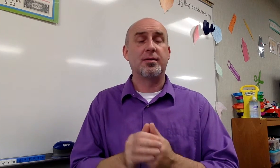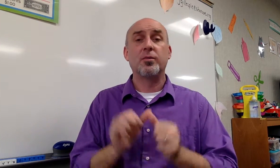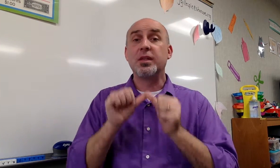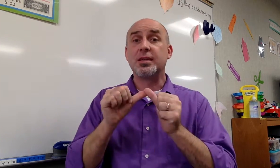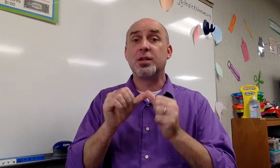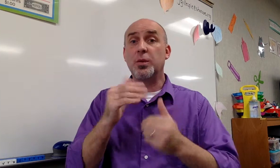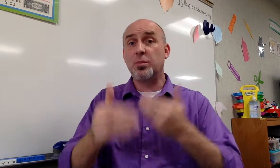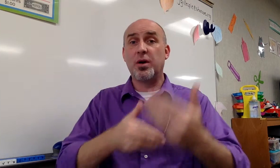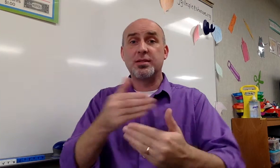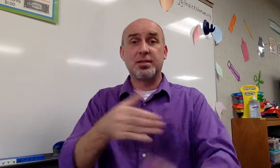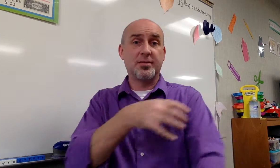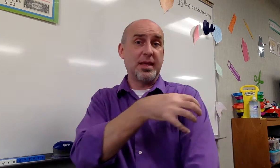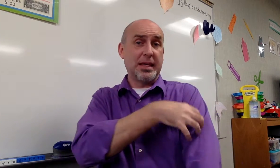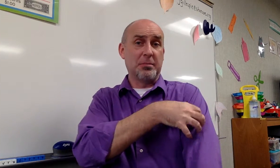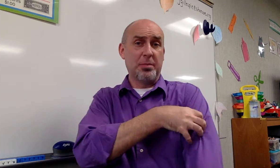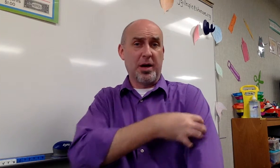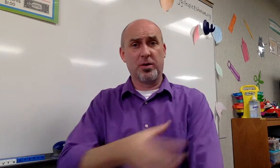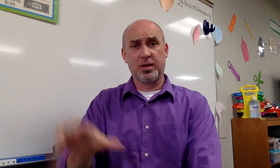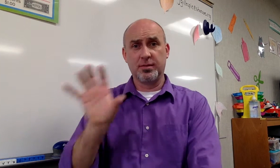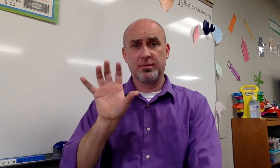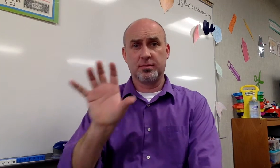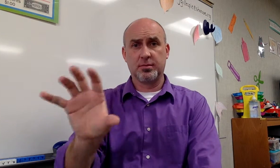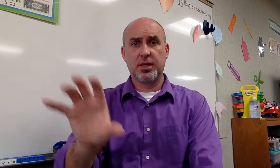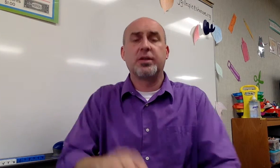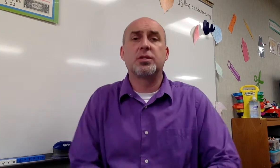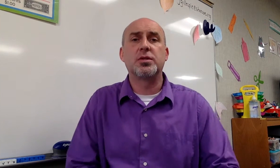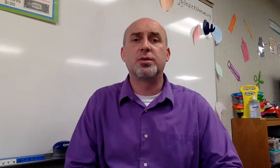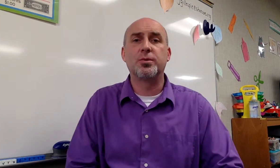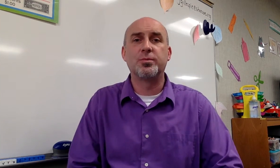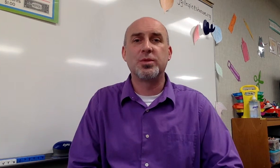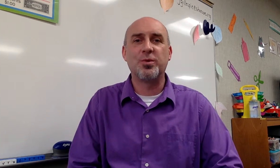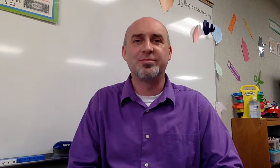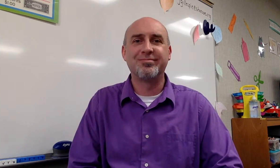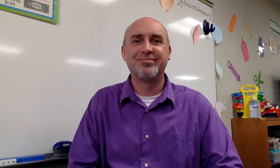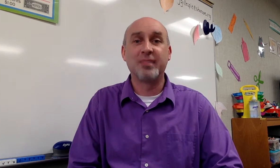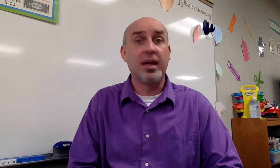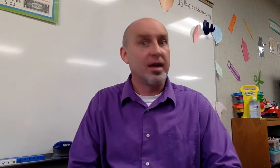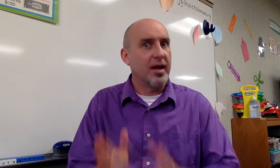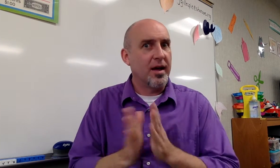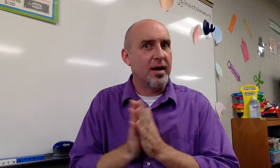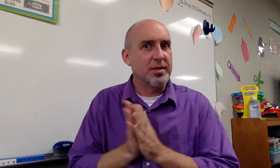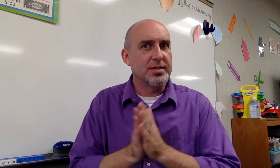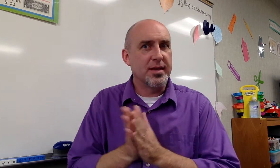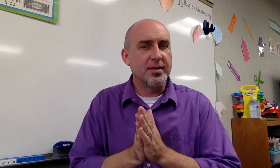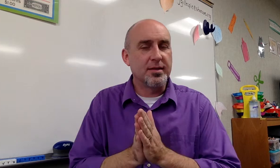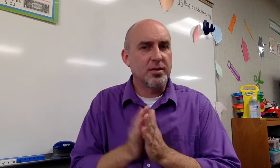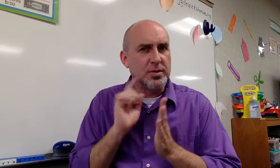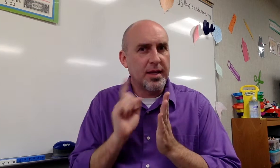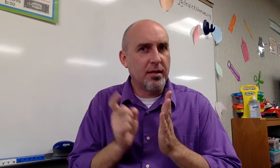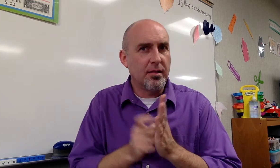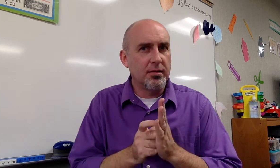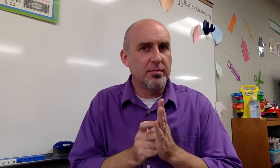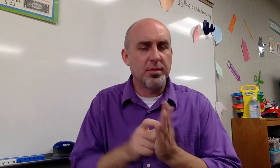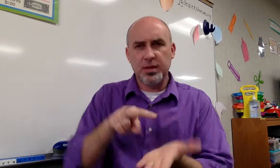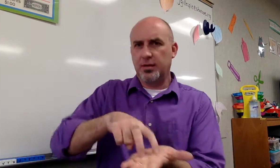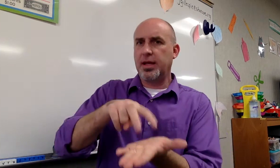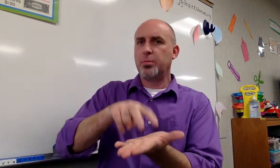hopefully continuing the process of taking my power and giving it to you. So I'm excited. Can you tell? Maybe a little hyper